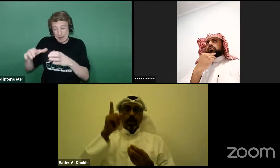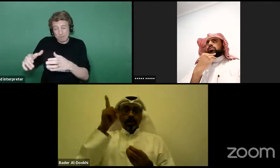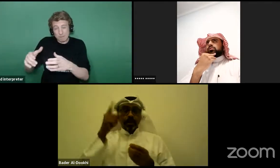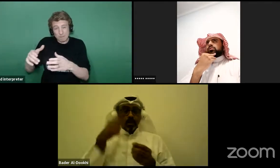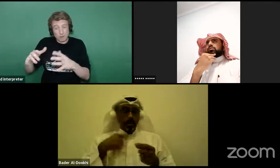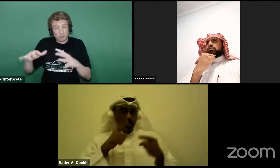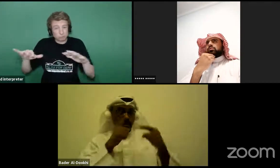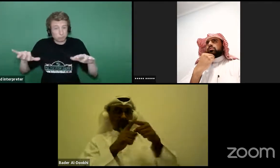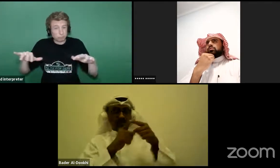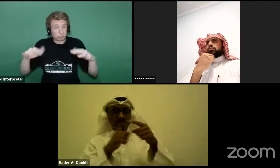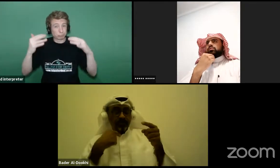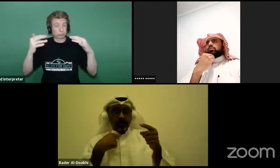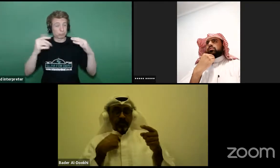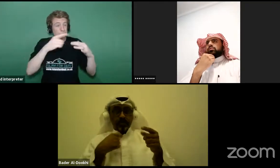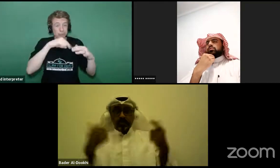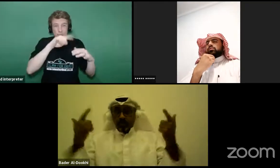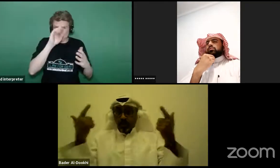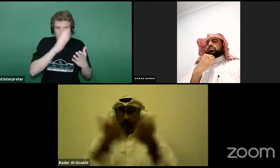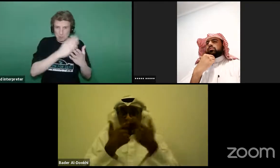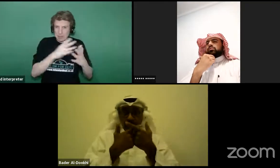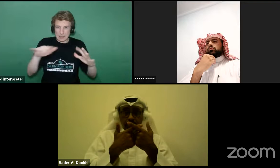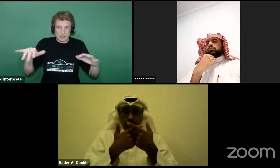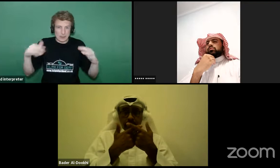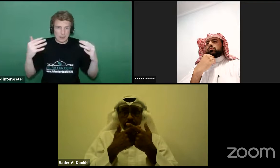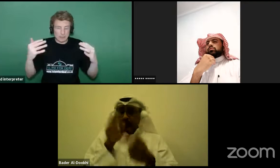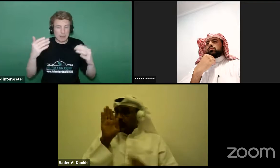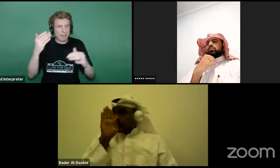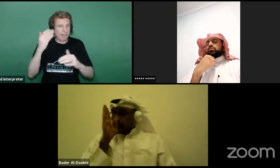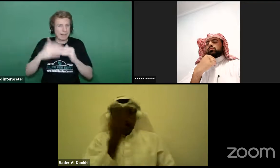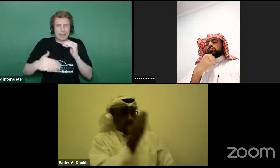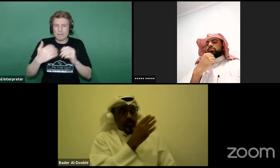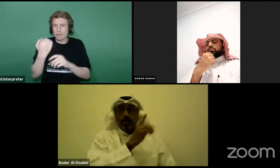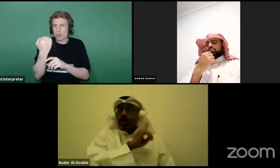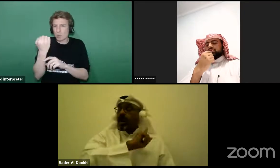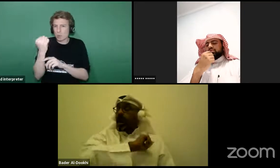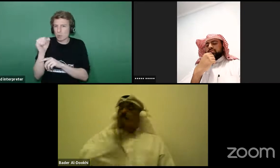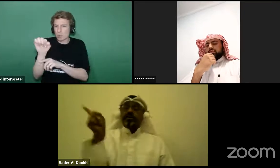in a battlefield, never turn your backs to them.